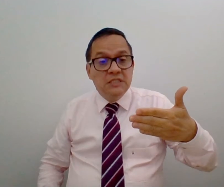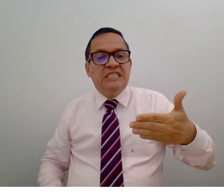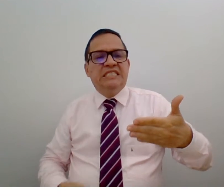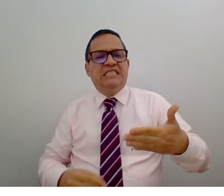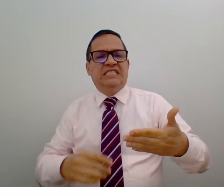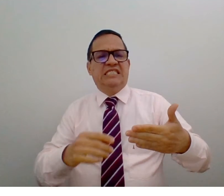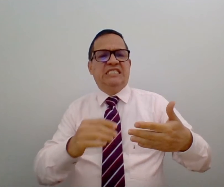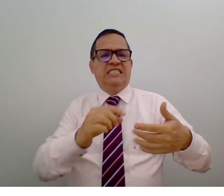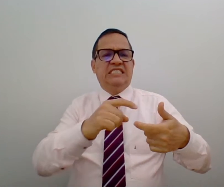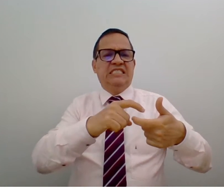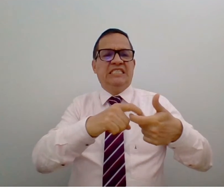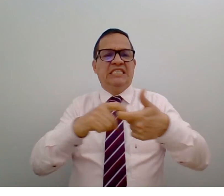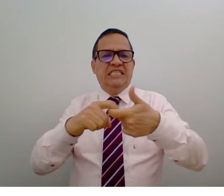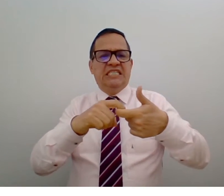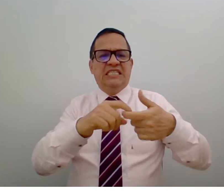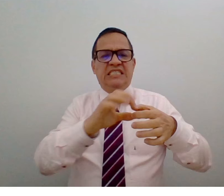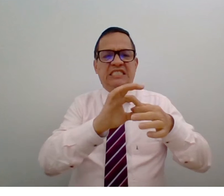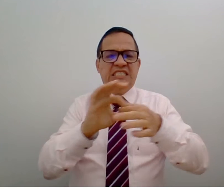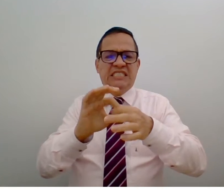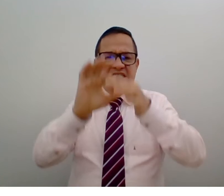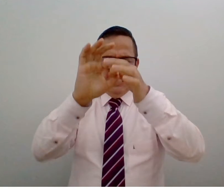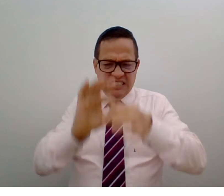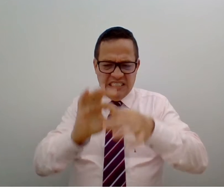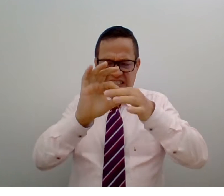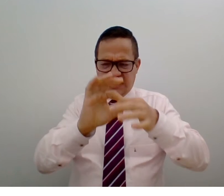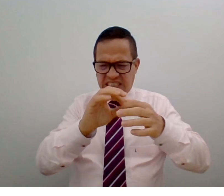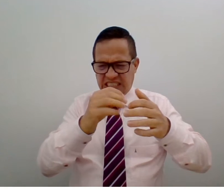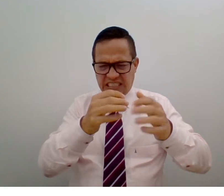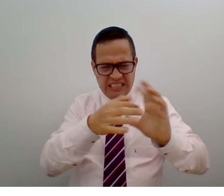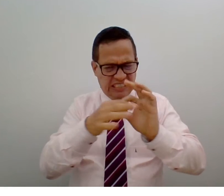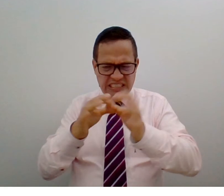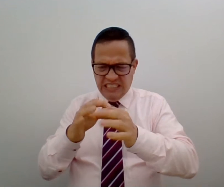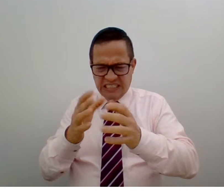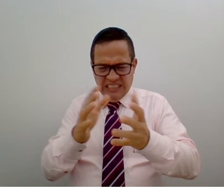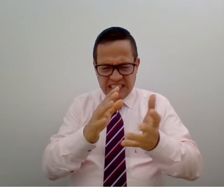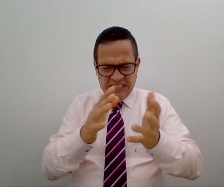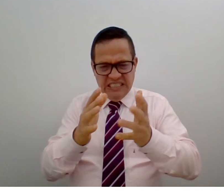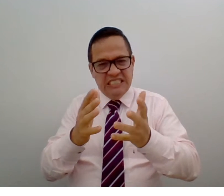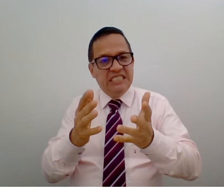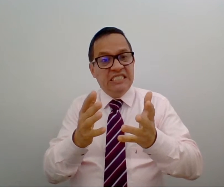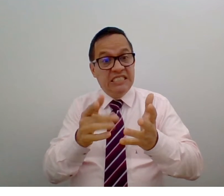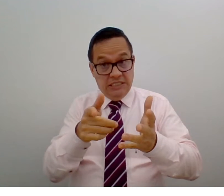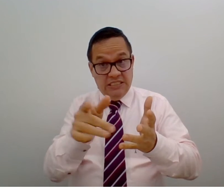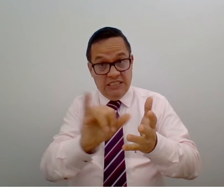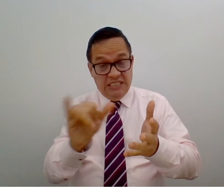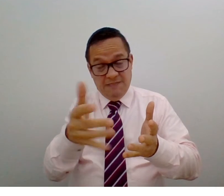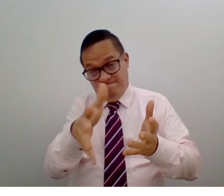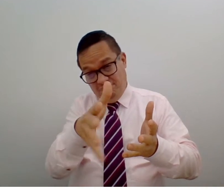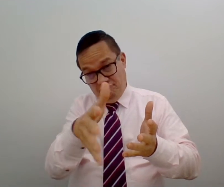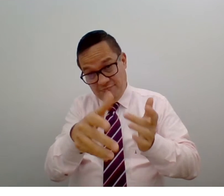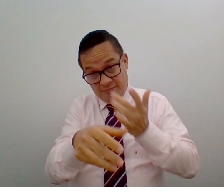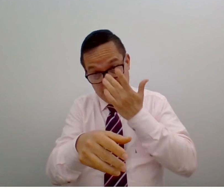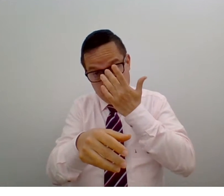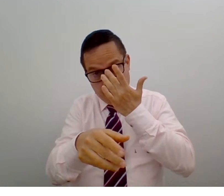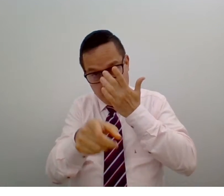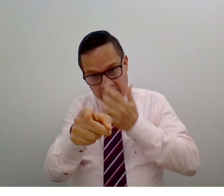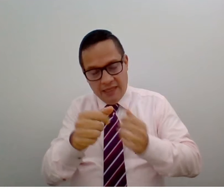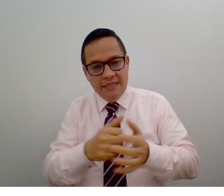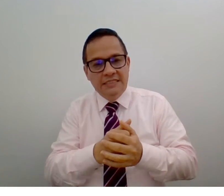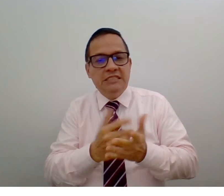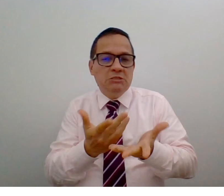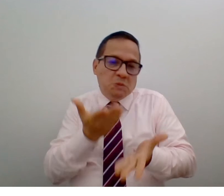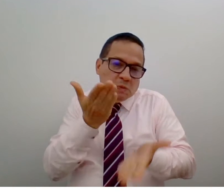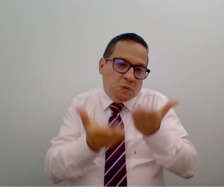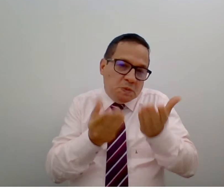Interjections are needed to connect paragraphs coherently. If your work is at this level, you can